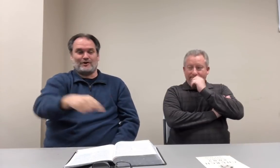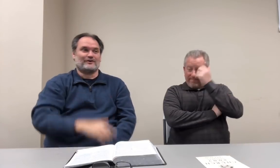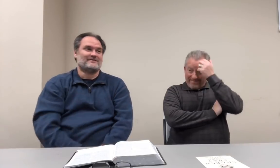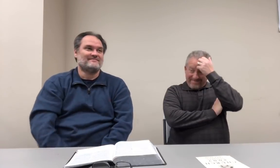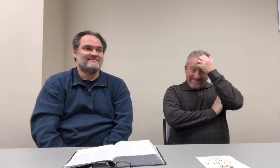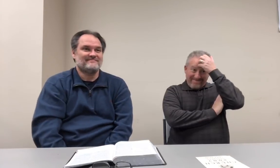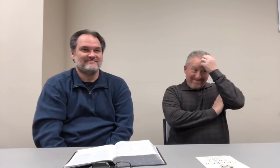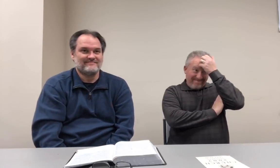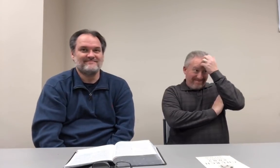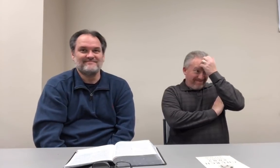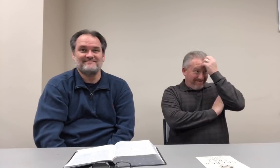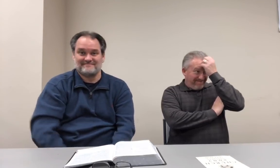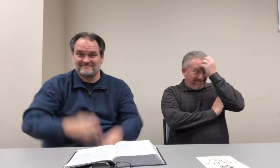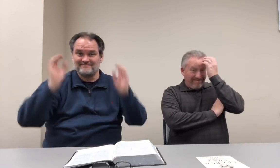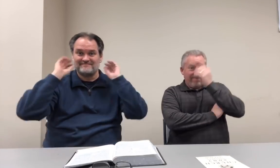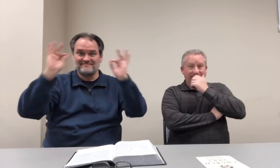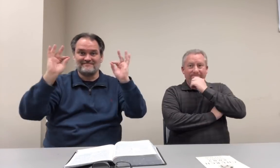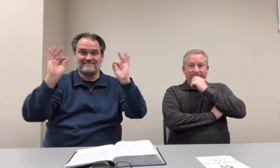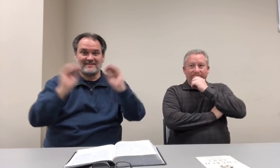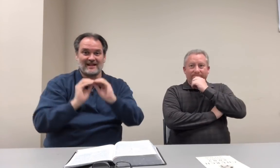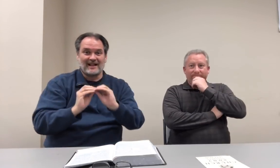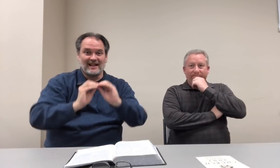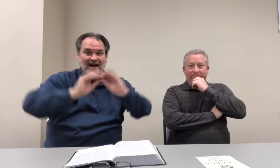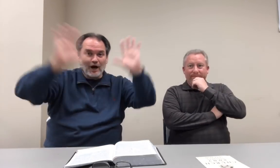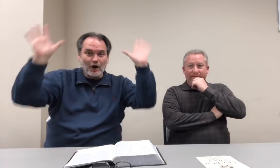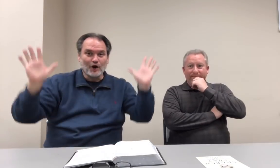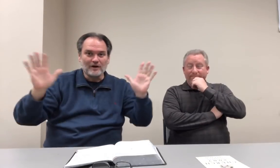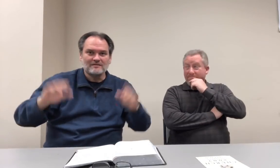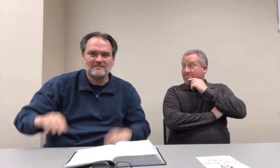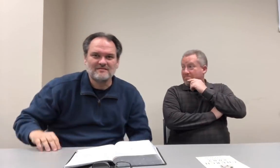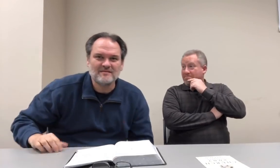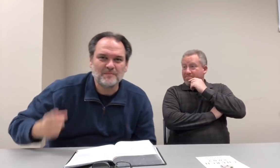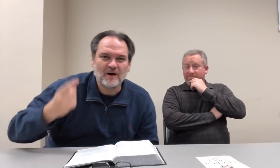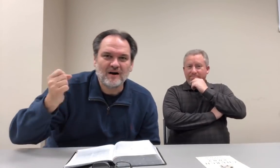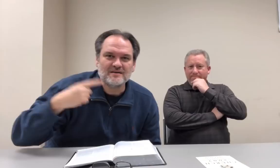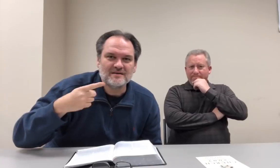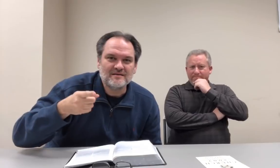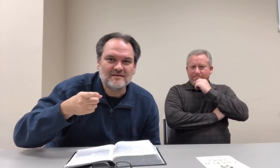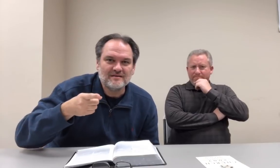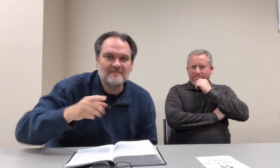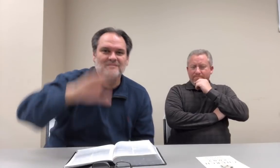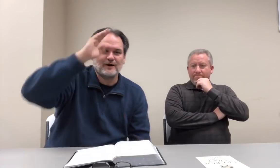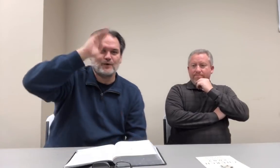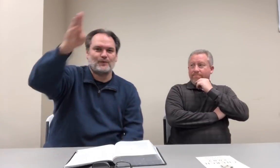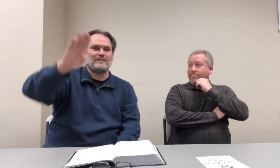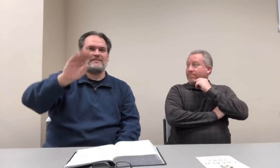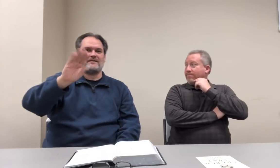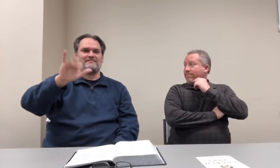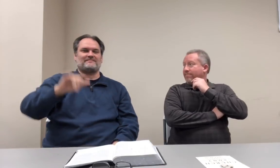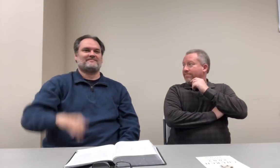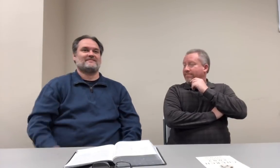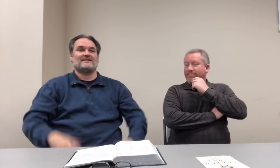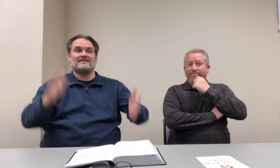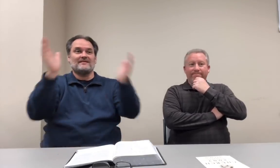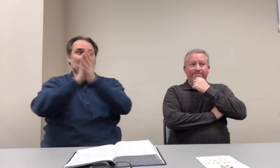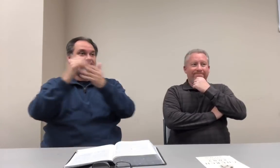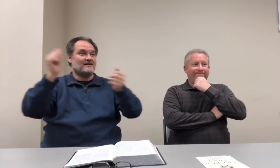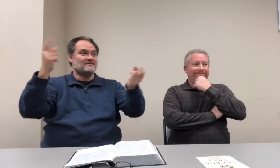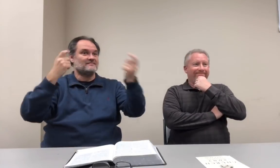It says, I regret that I have so okay, 40 years. So Saul, the king of Israel, he